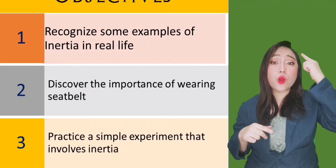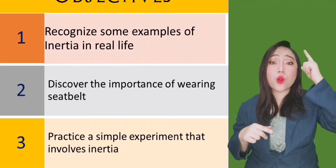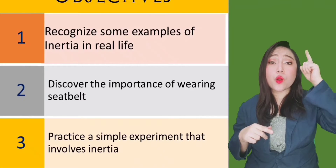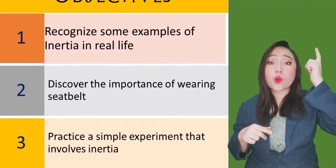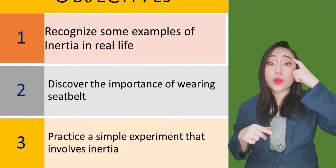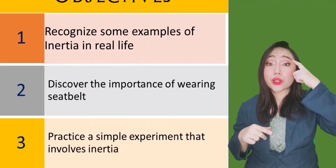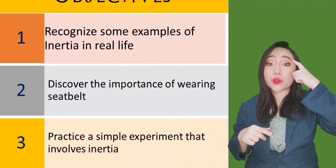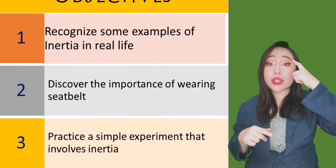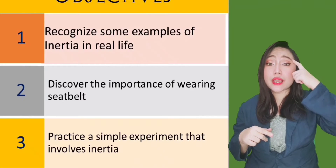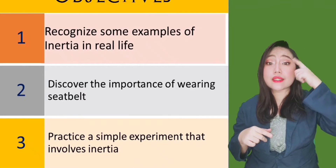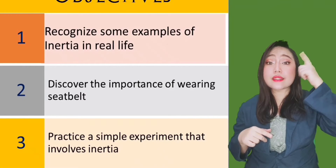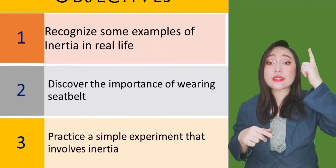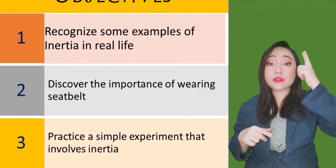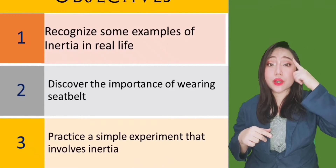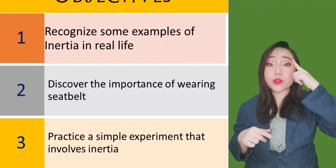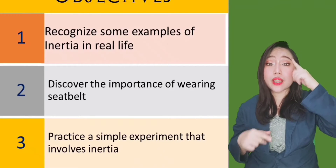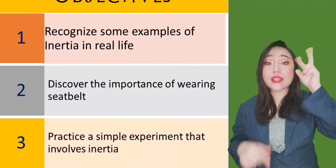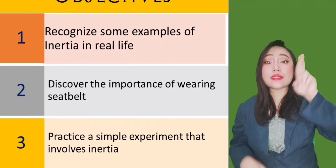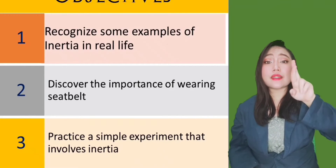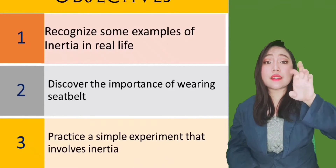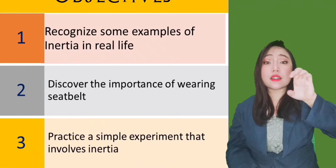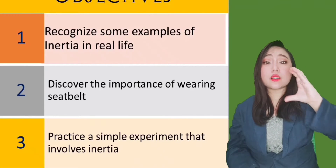for you students to